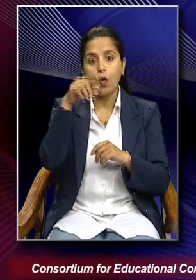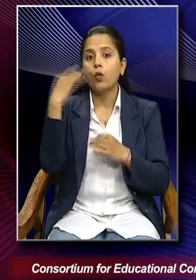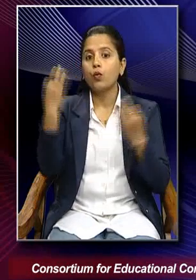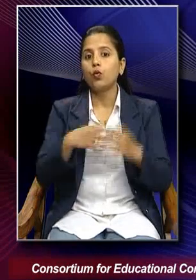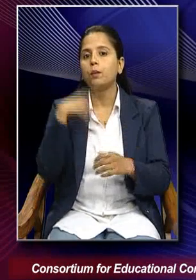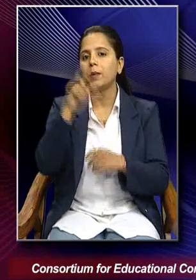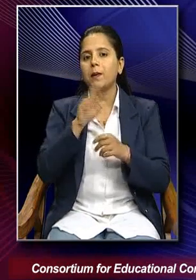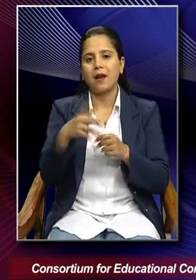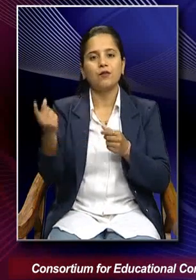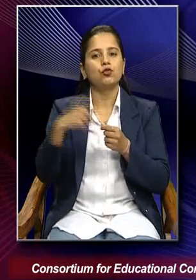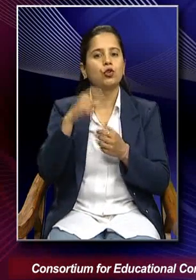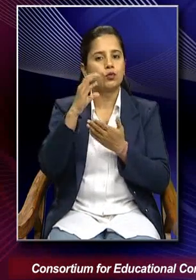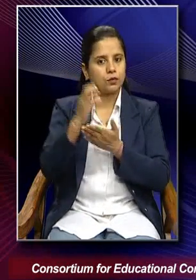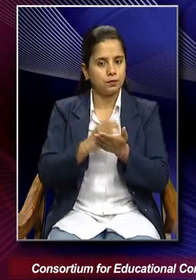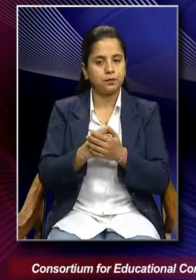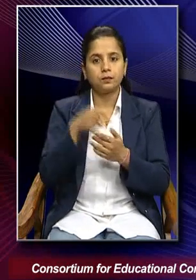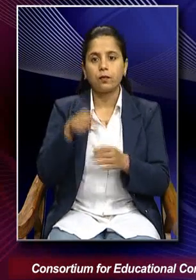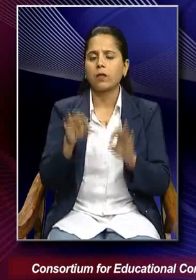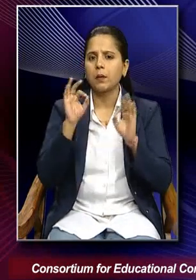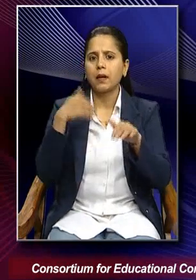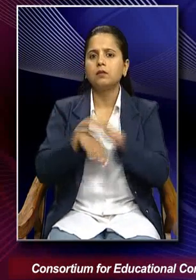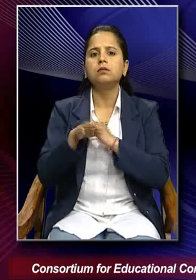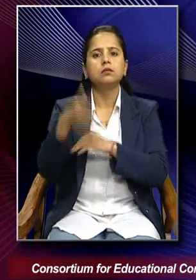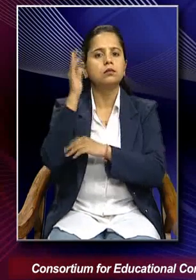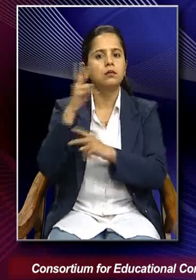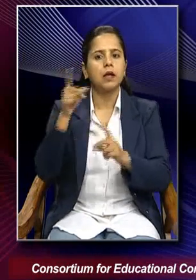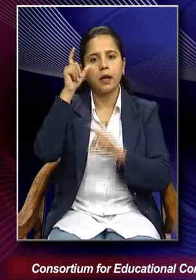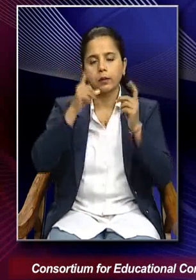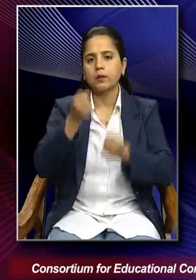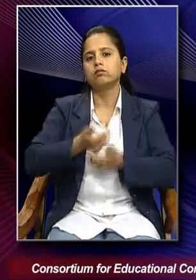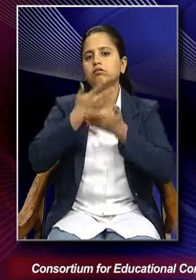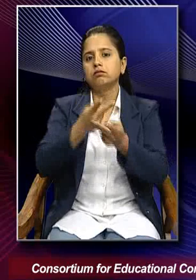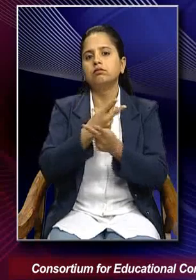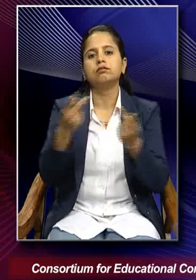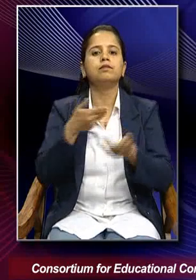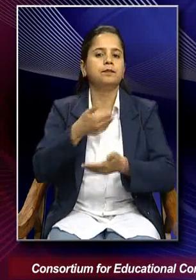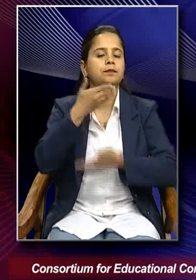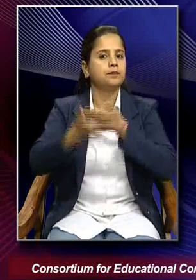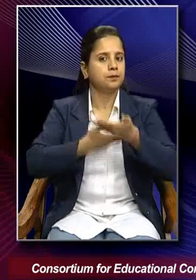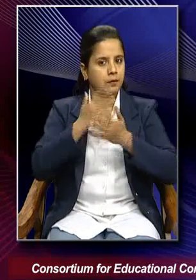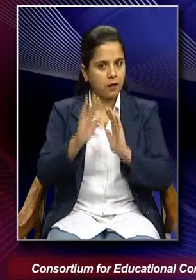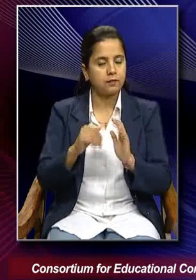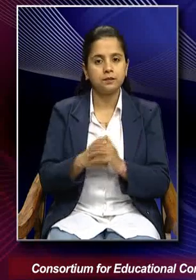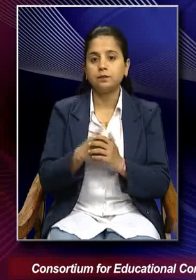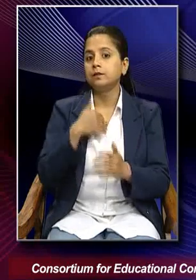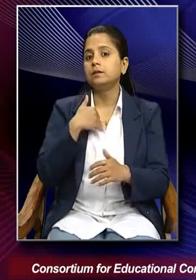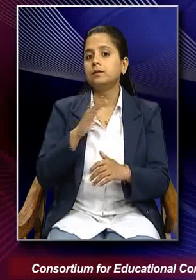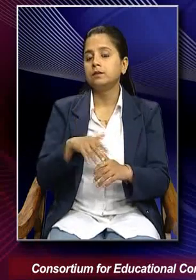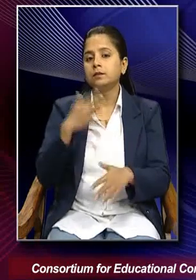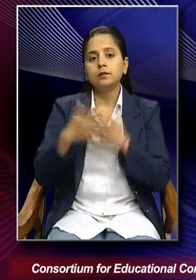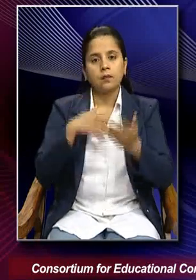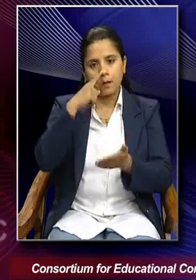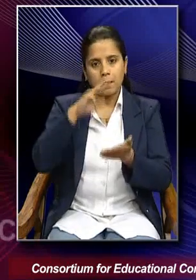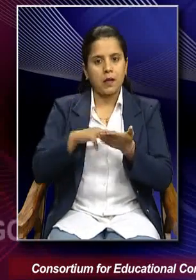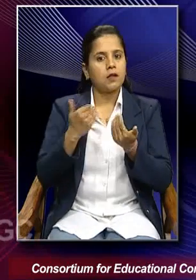beginners. And this is under the special segment of symbolic expressions. We have with us